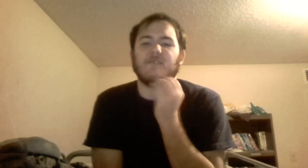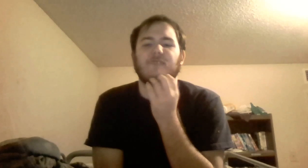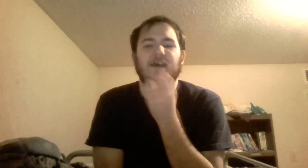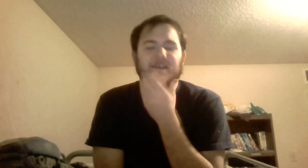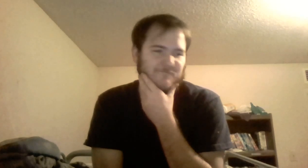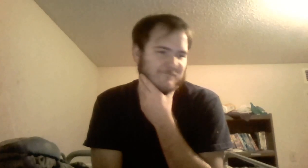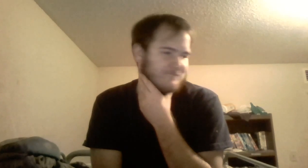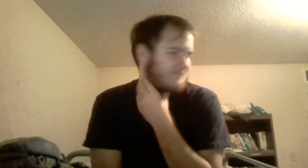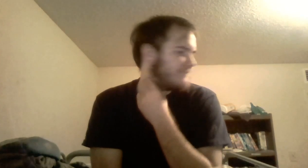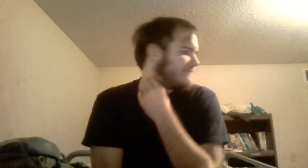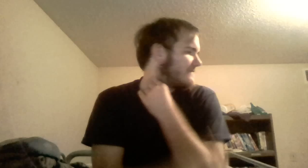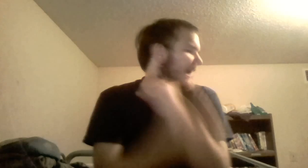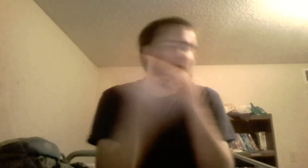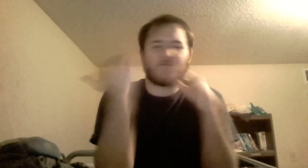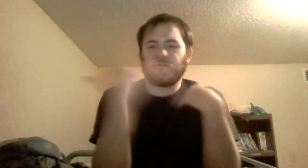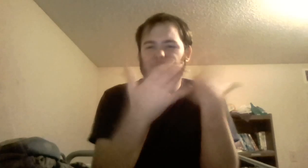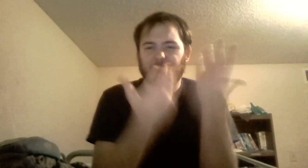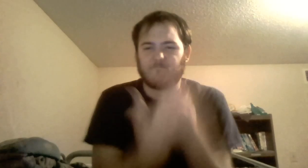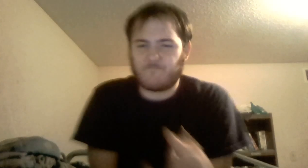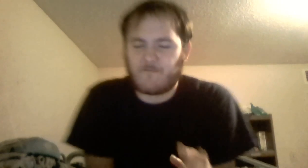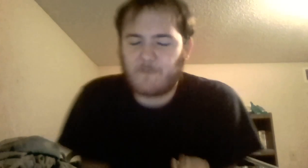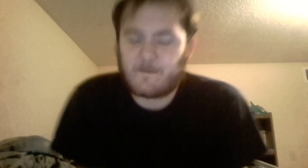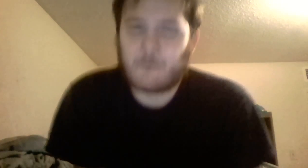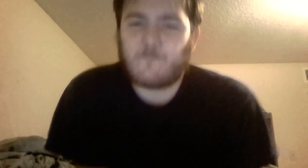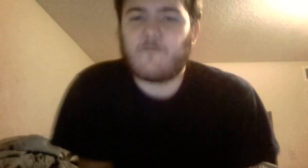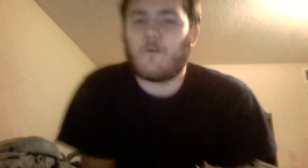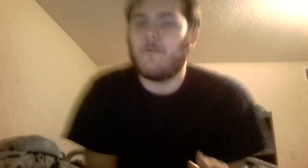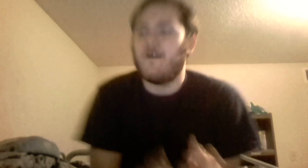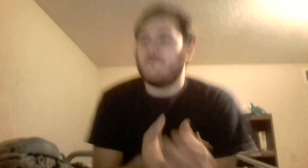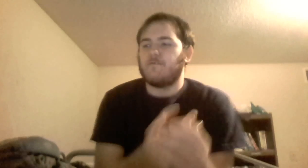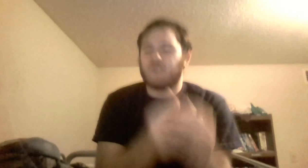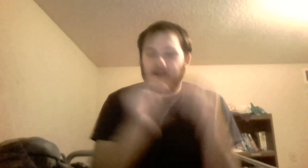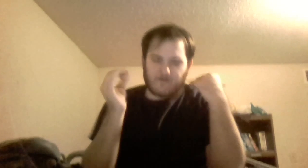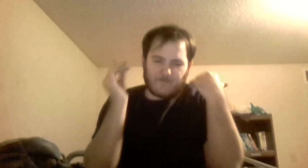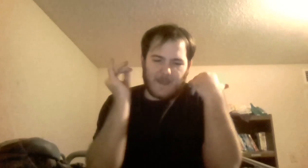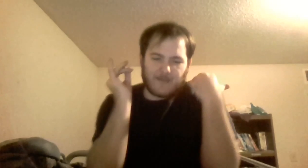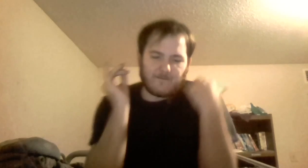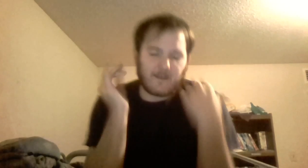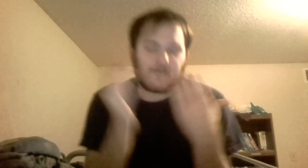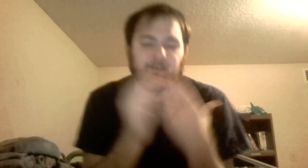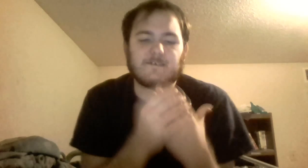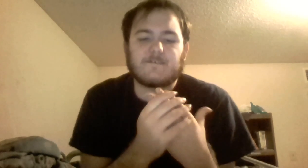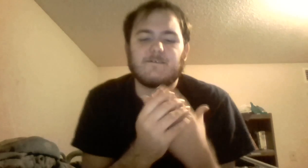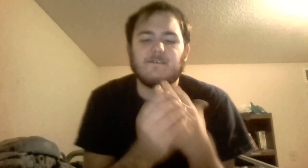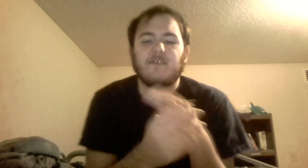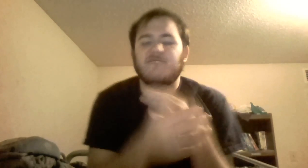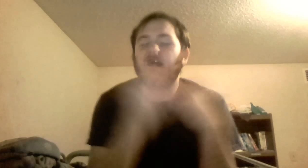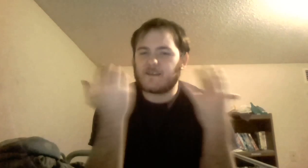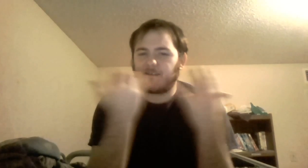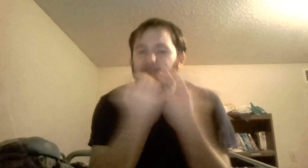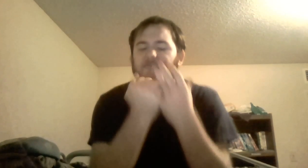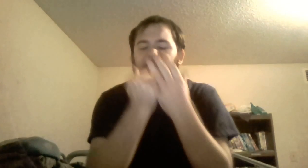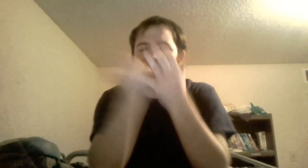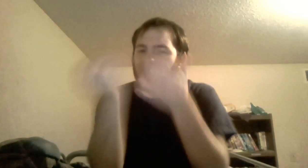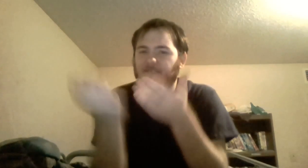is that, after we meet up with him, we find out that Larry, Jerry, his dad's